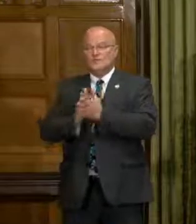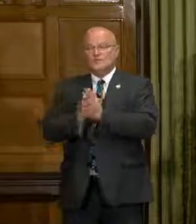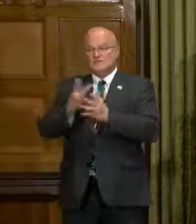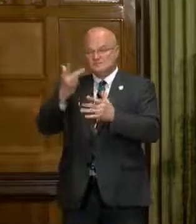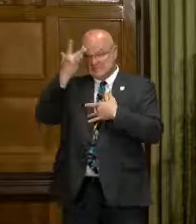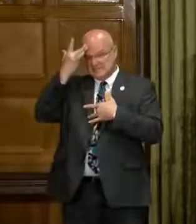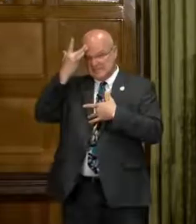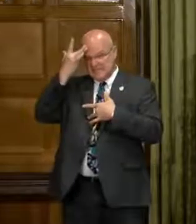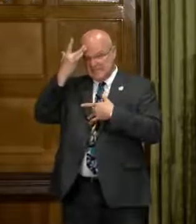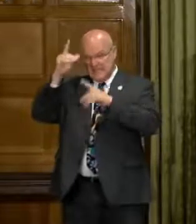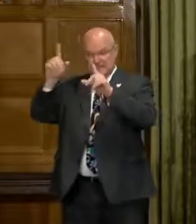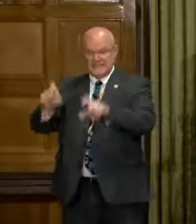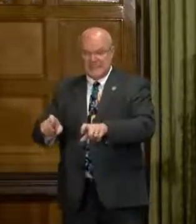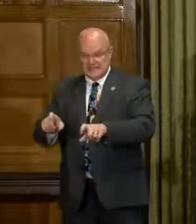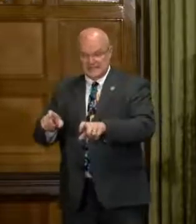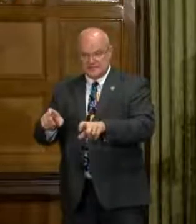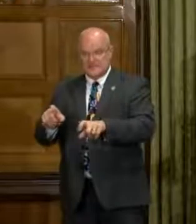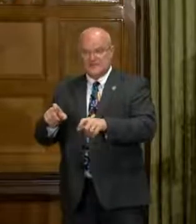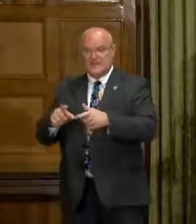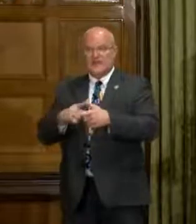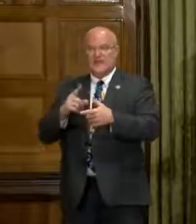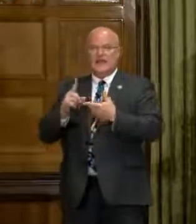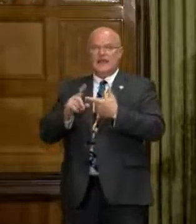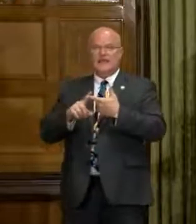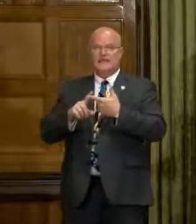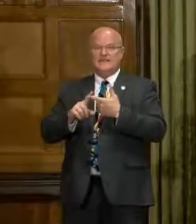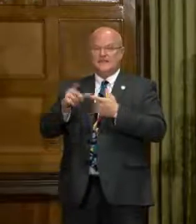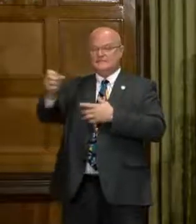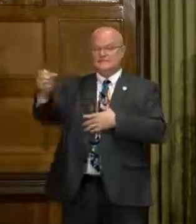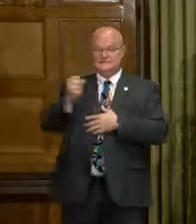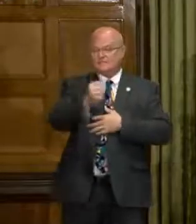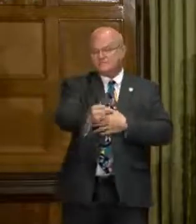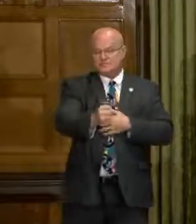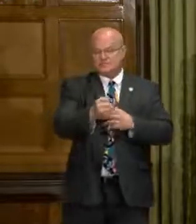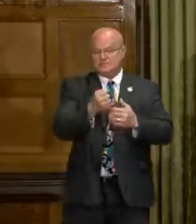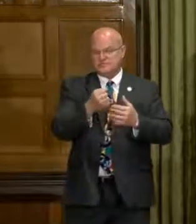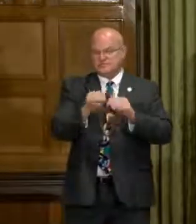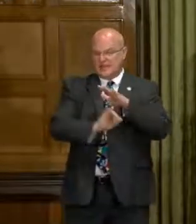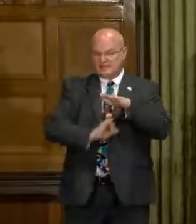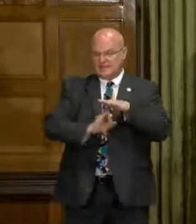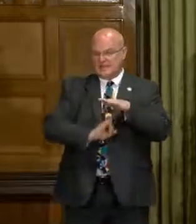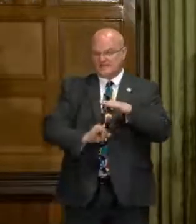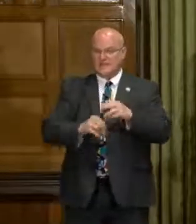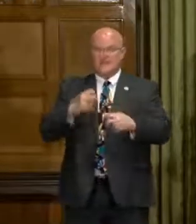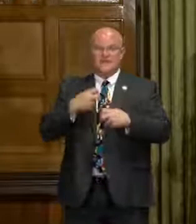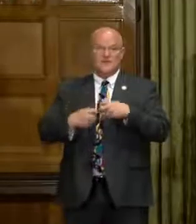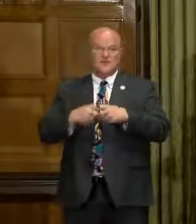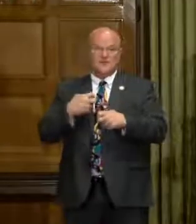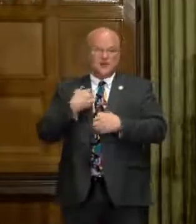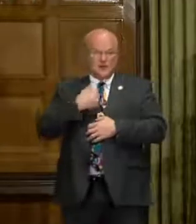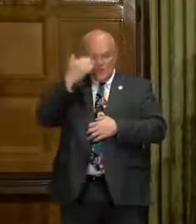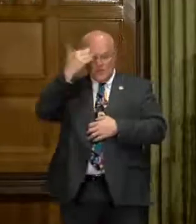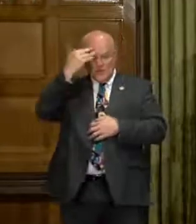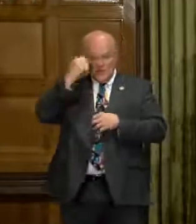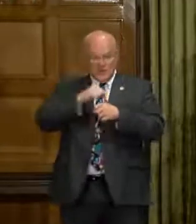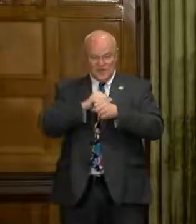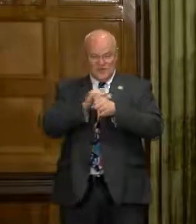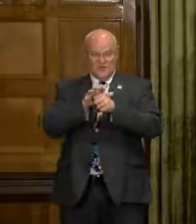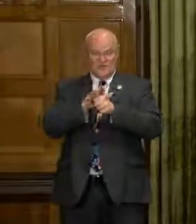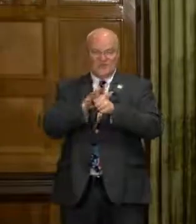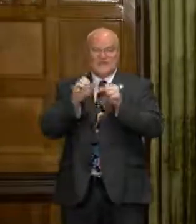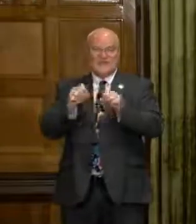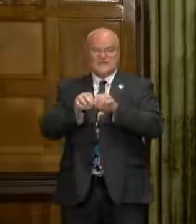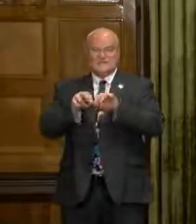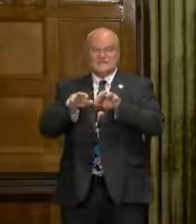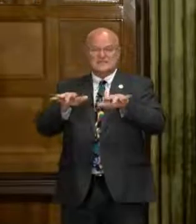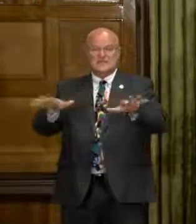become symptomatic and then test them, and then remove them, put them in isolation. The problem is that we know that COVID-19